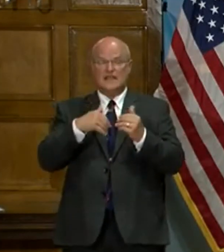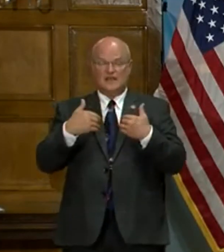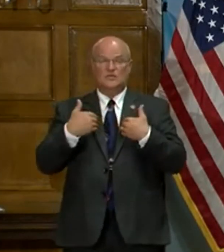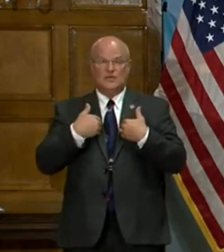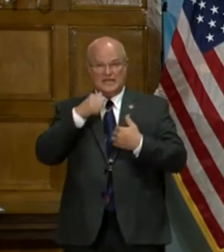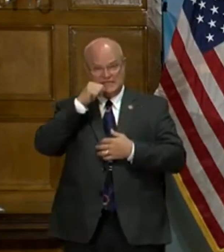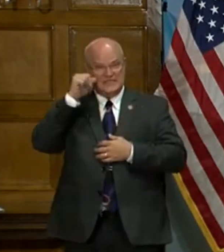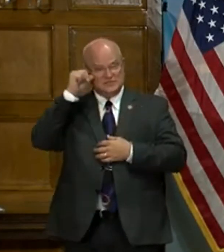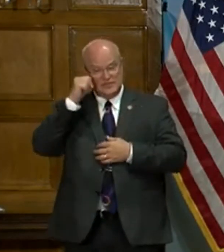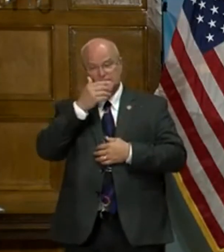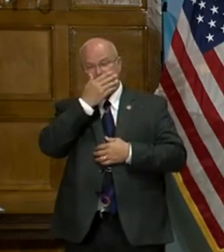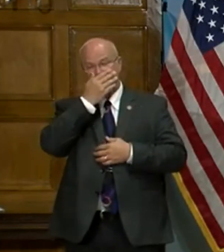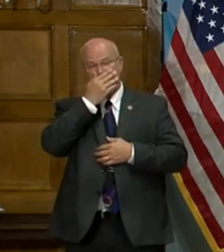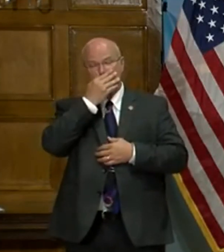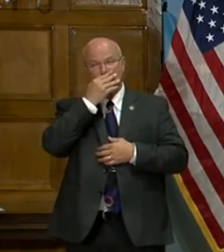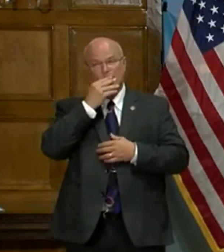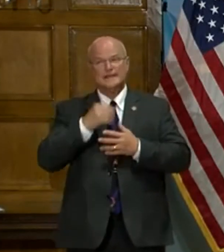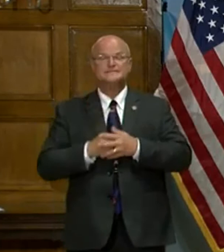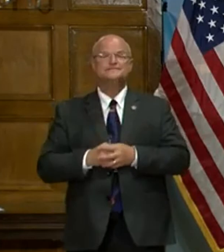did yesterday.